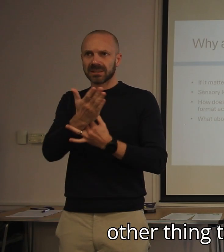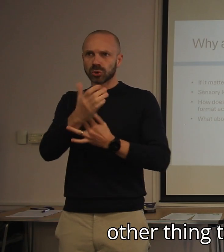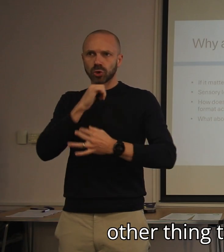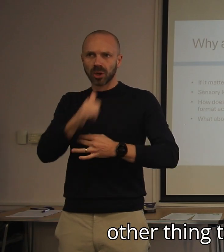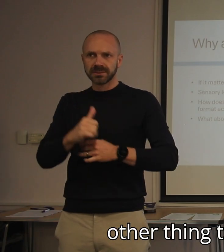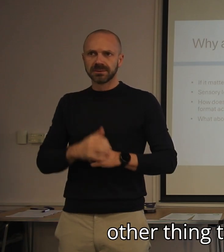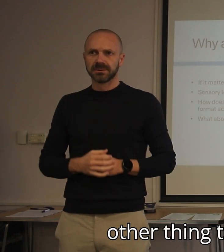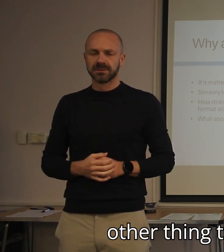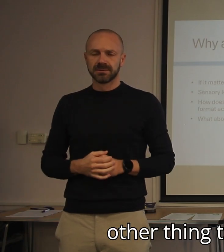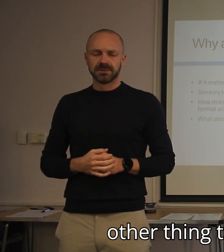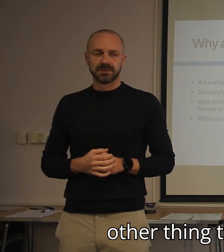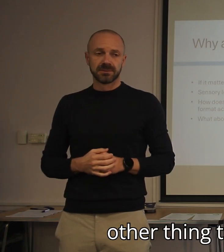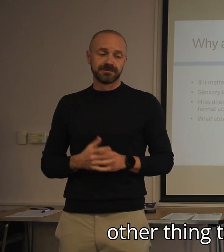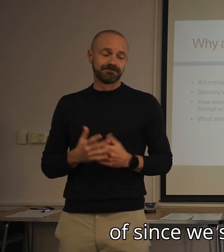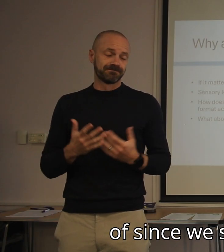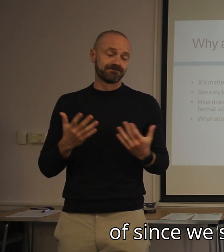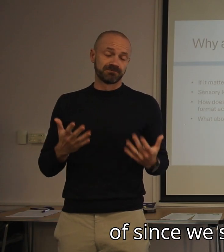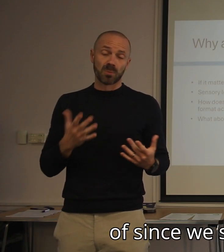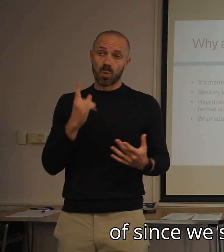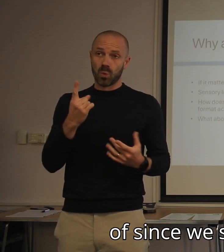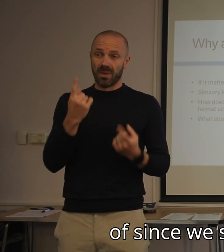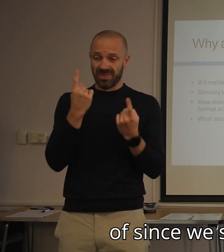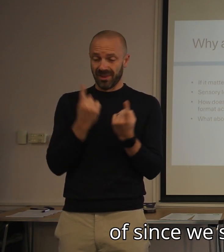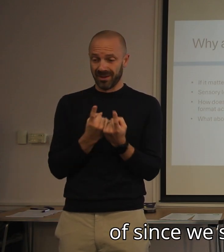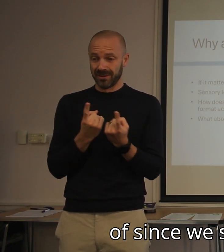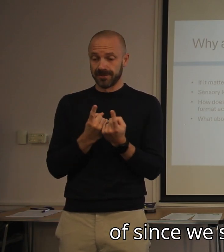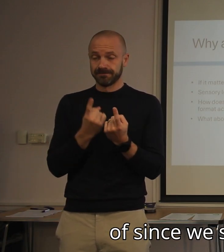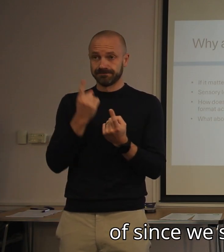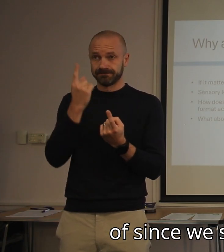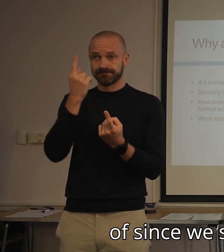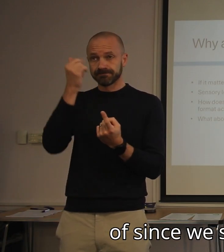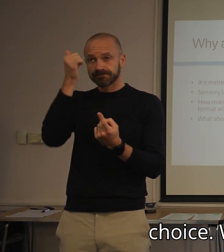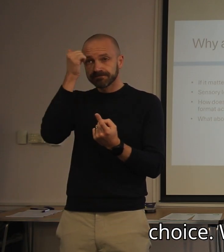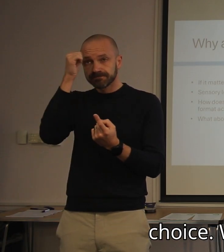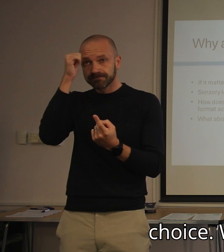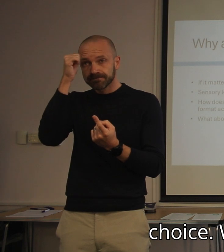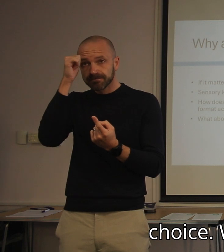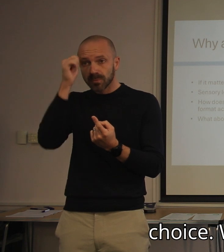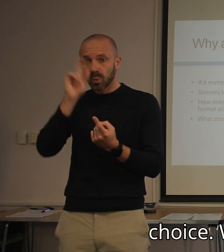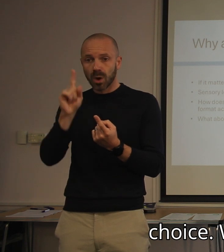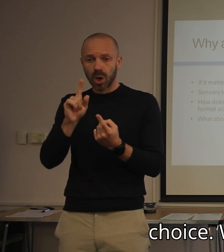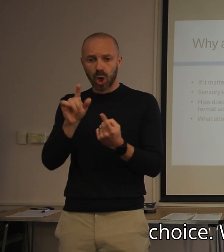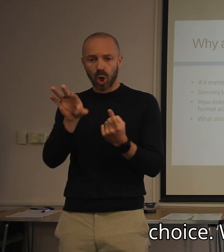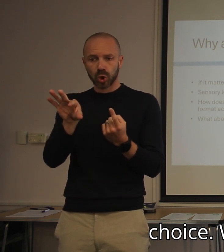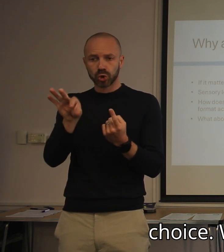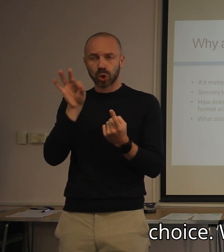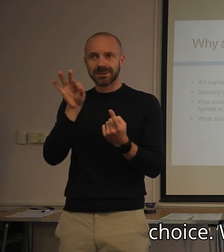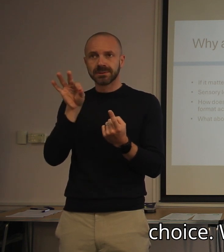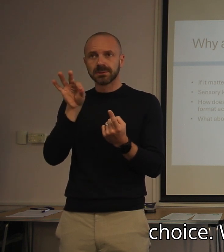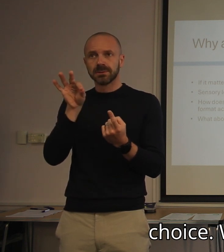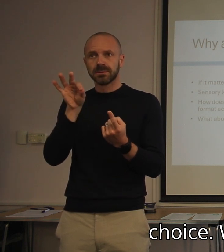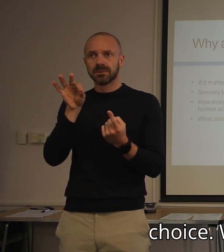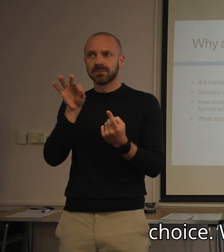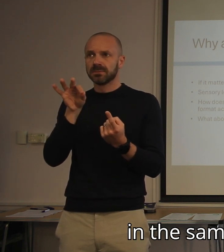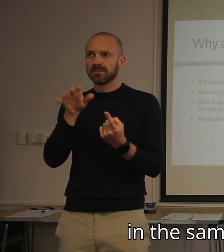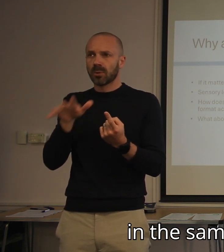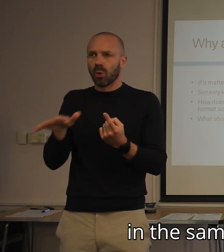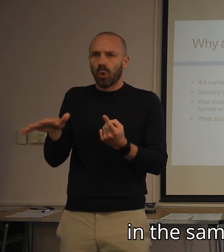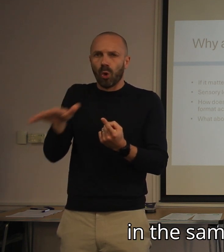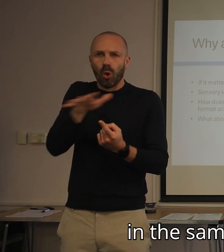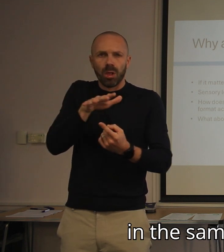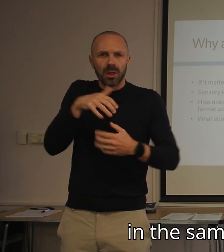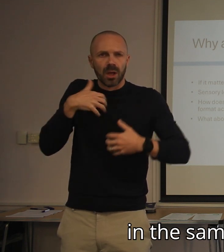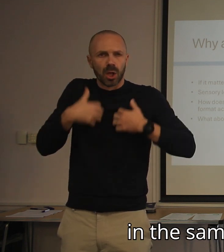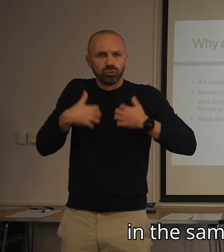The other thing that I've become very aware since we started this project is about choice. We're not all interested in the